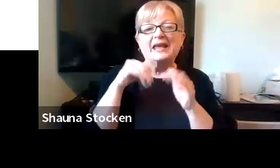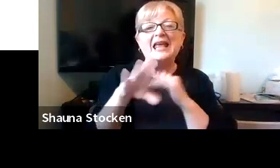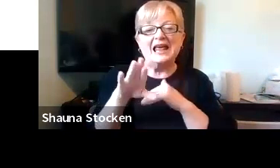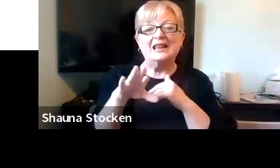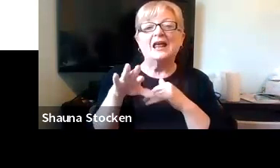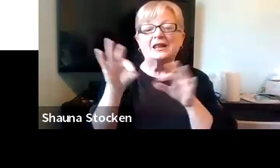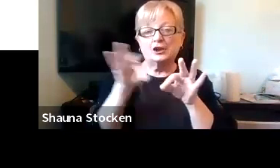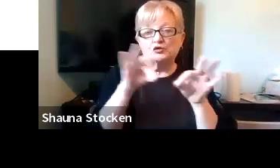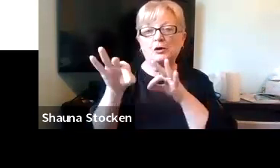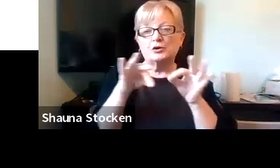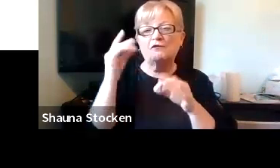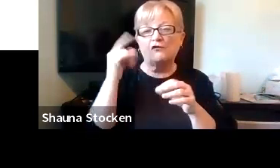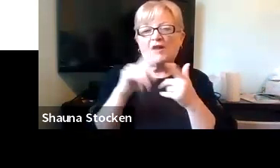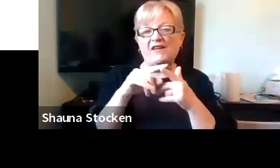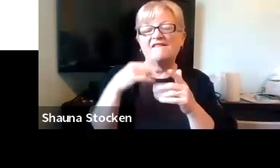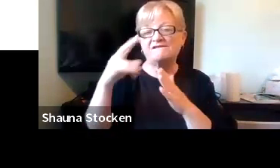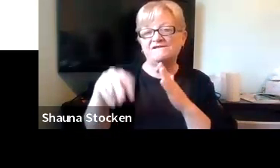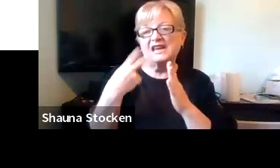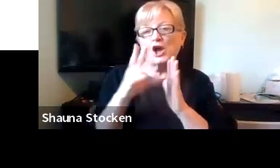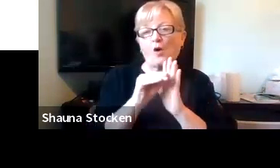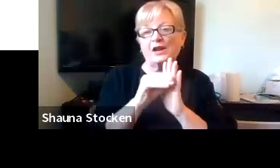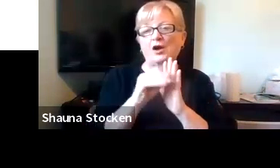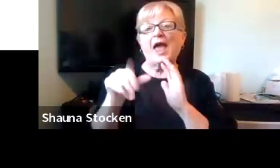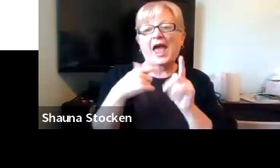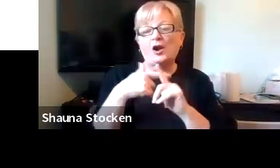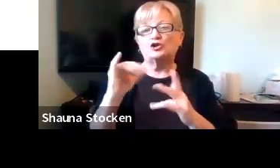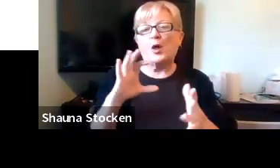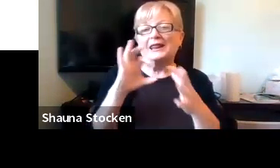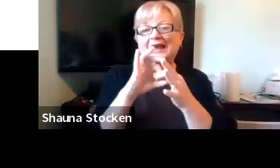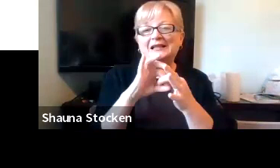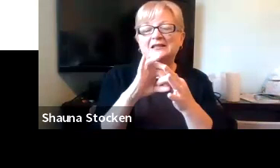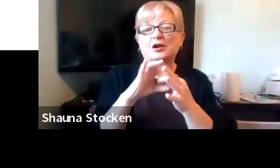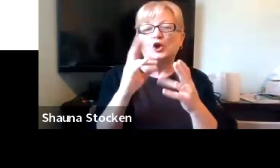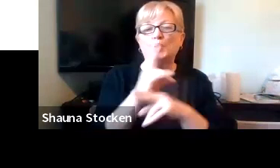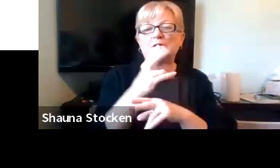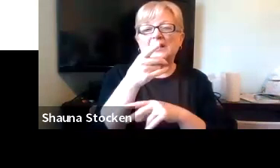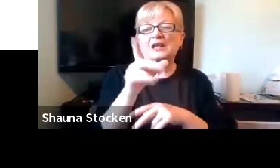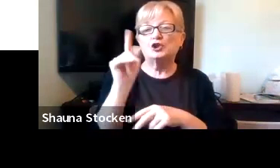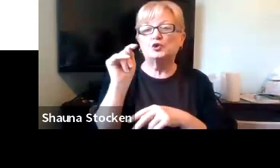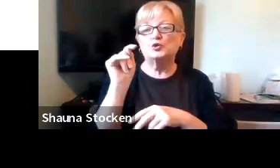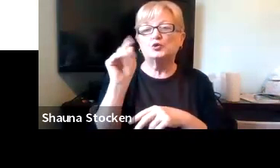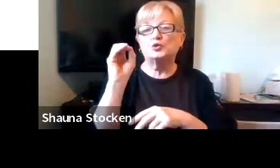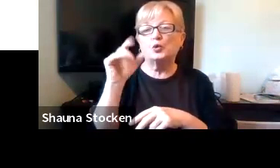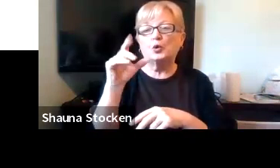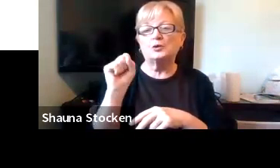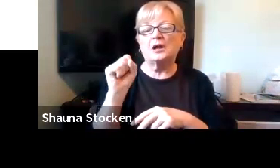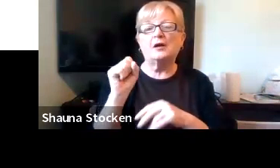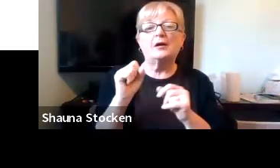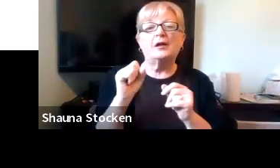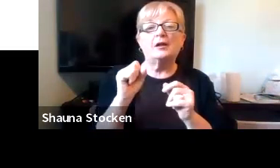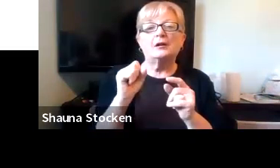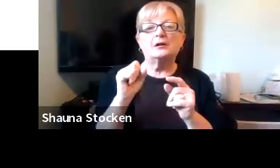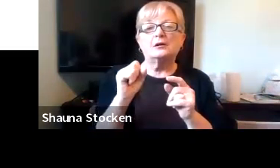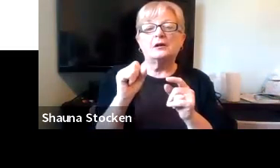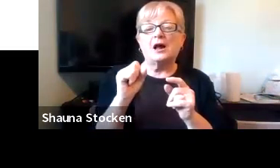of the video, along with links to these tools that we're highlighting today. So I've got the